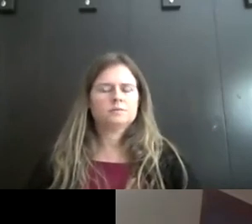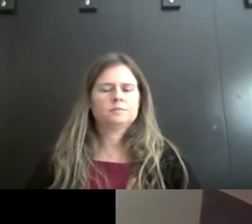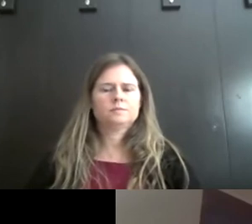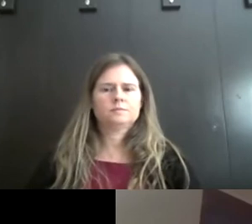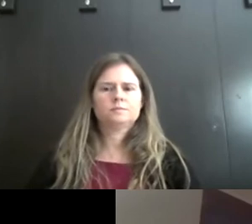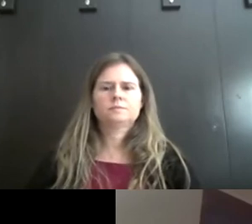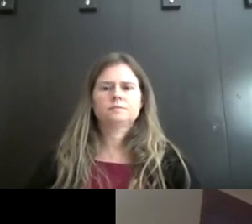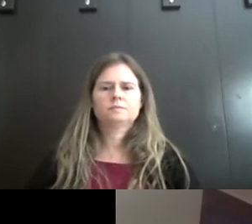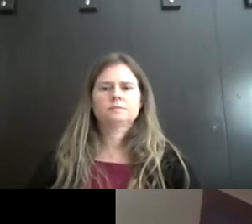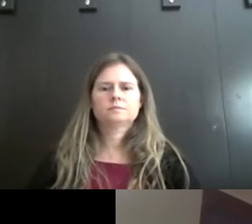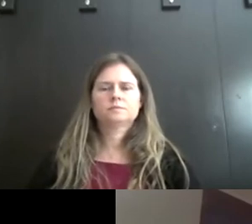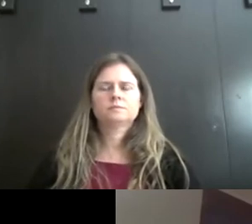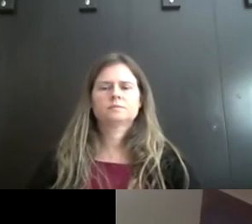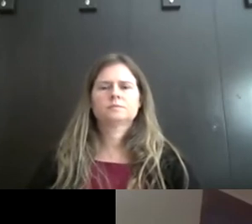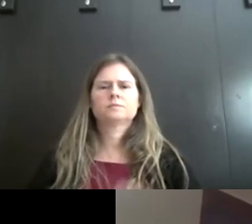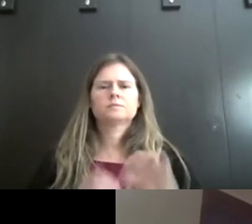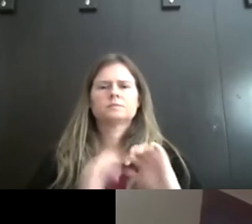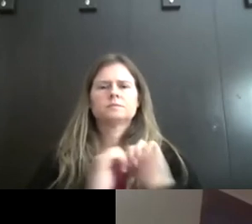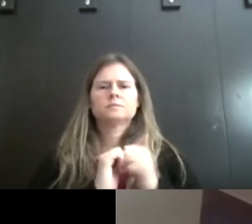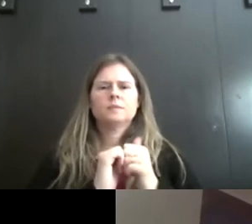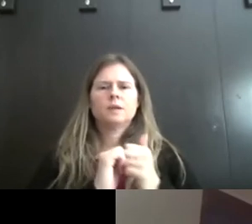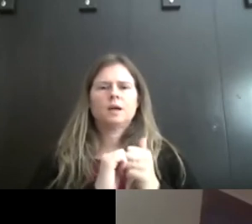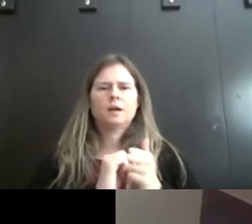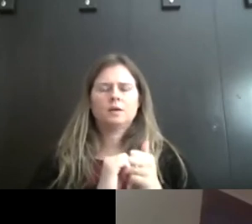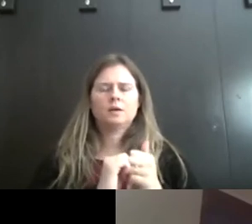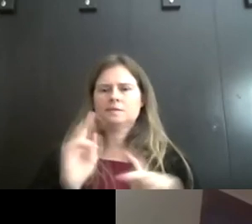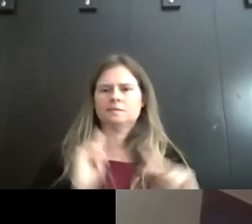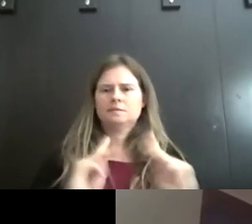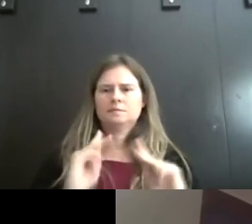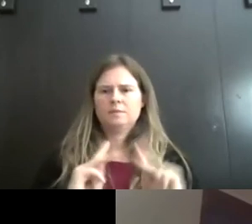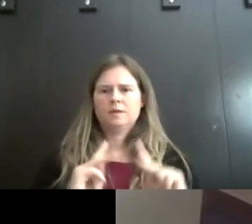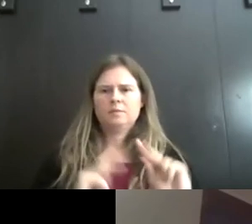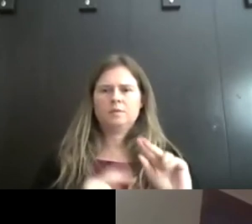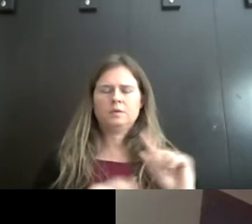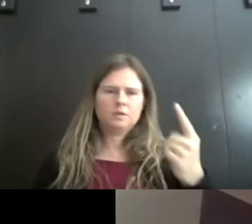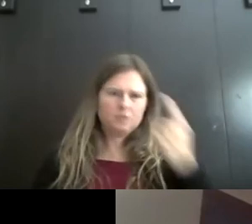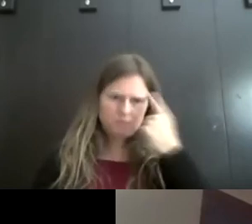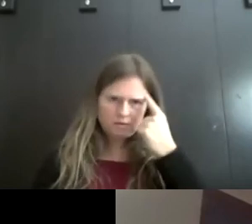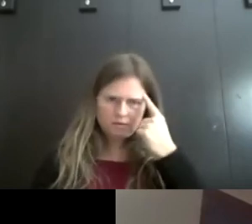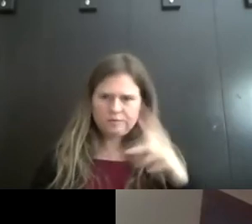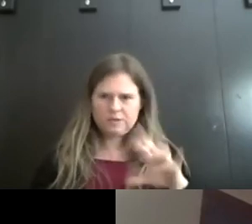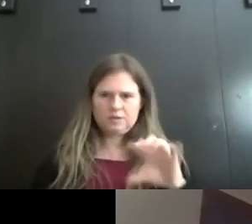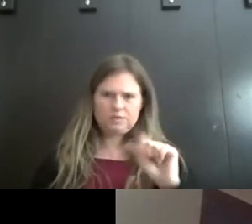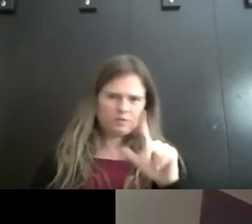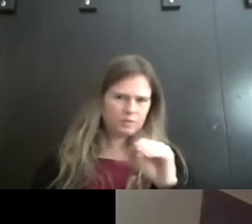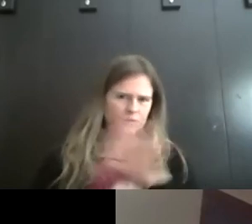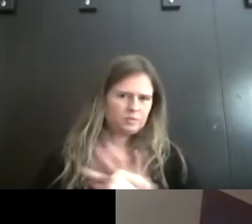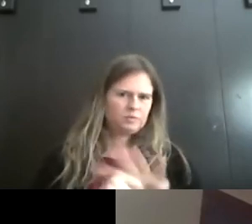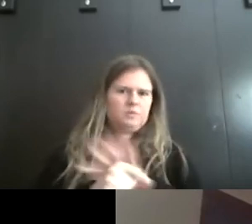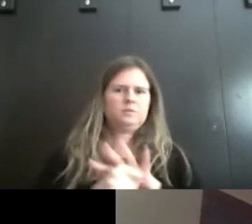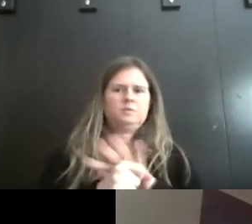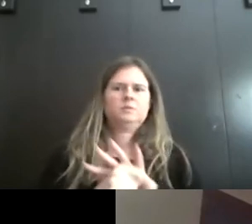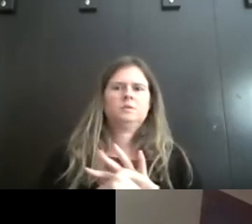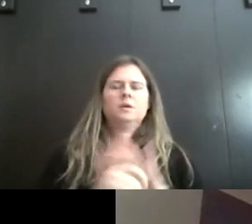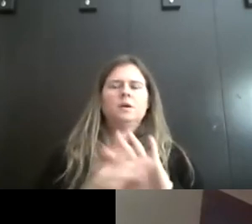Marshall's wondering, how else can the residents and government of San Luis or surrounding areas be better neighbors